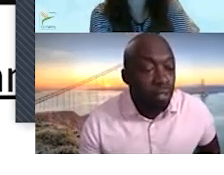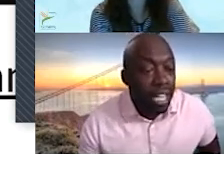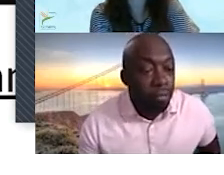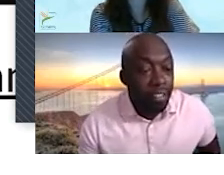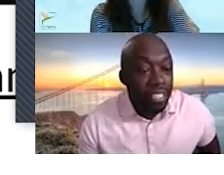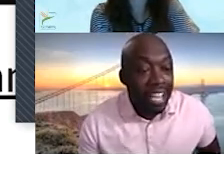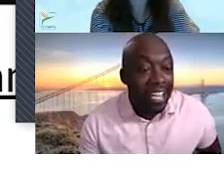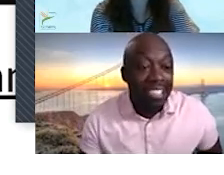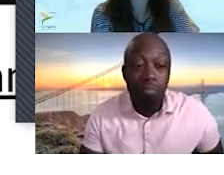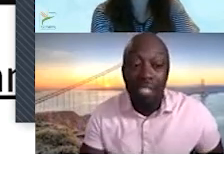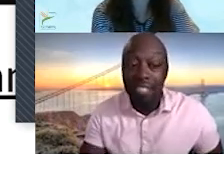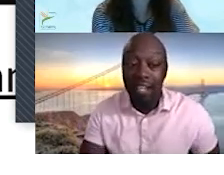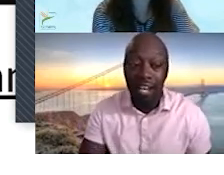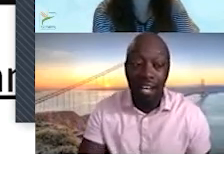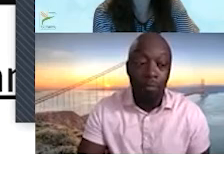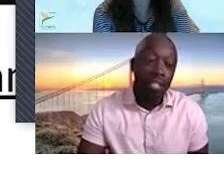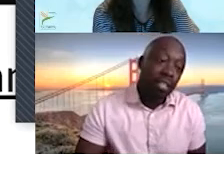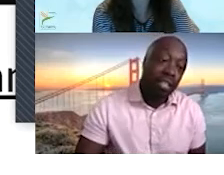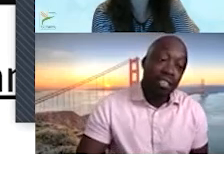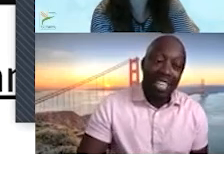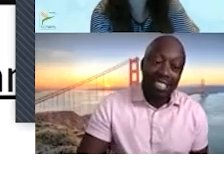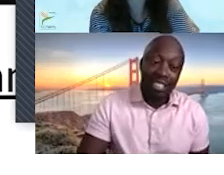So vocabulary,